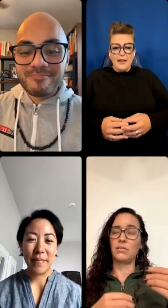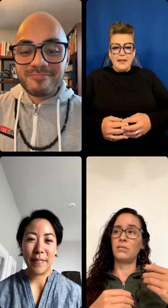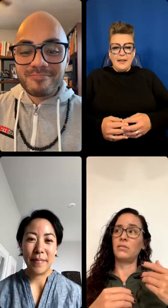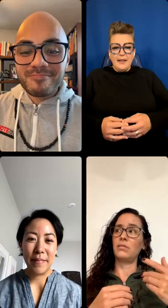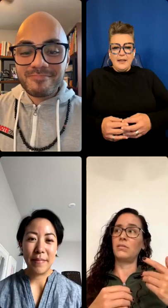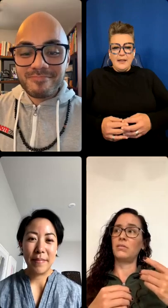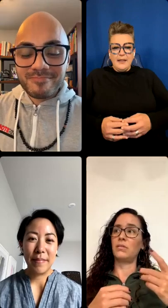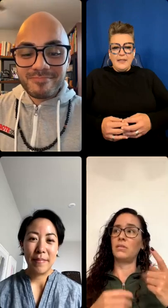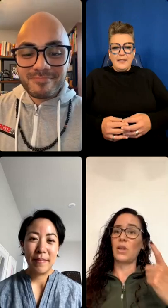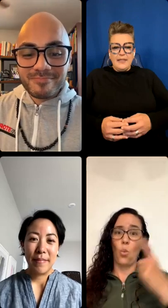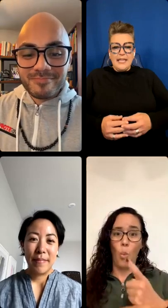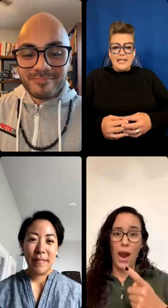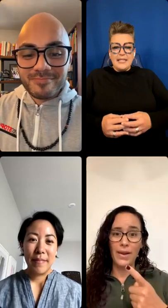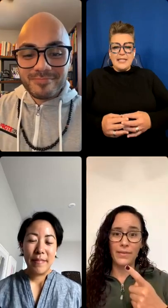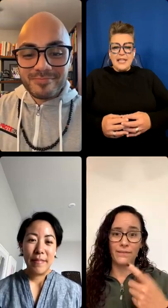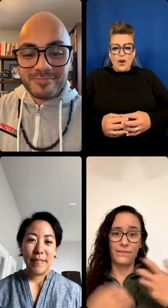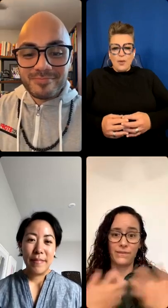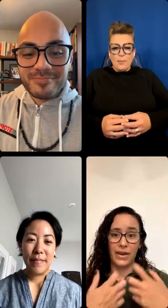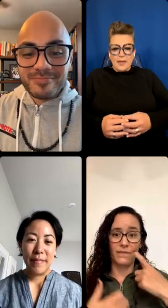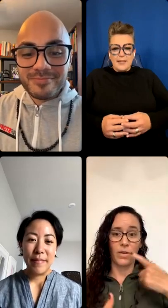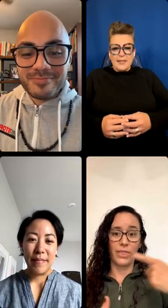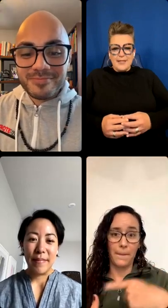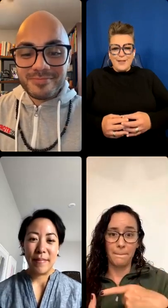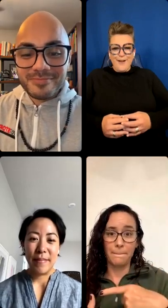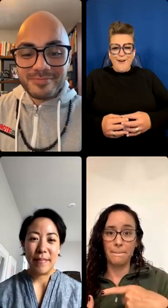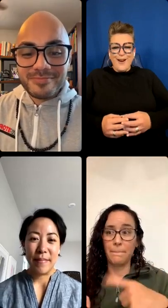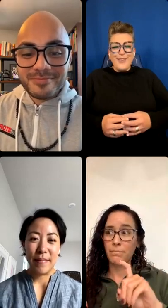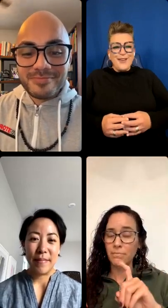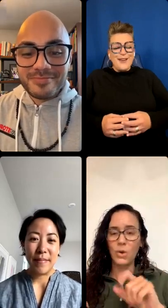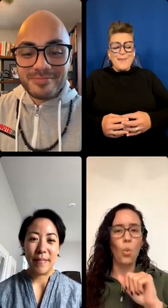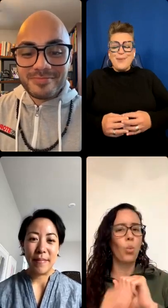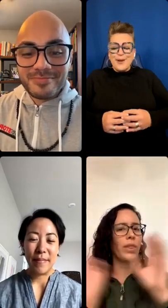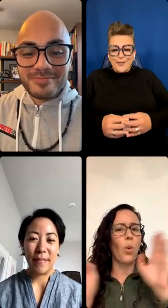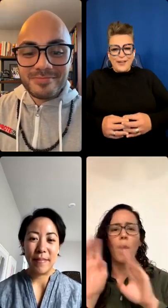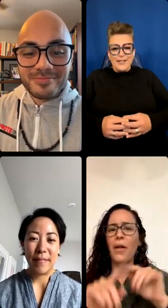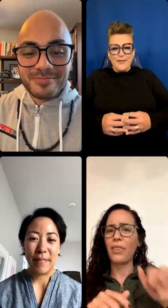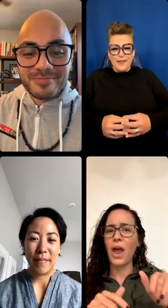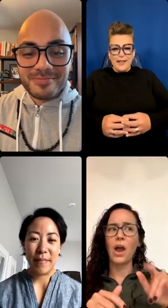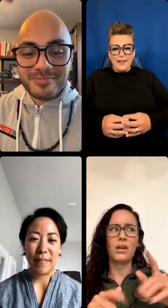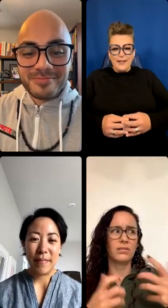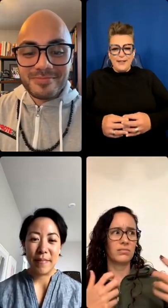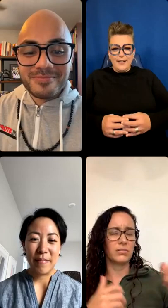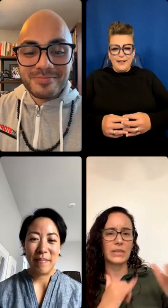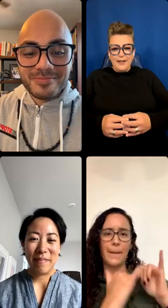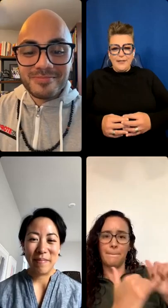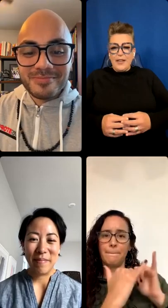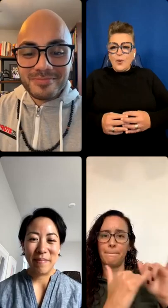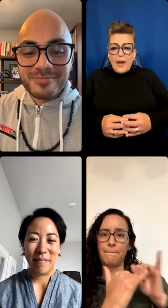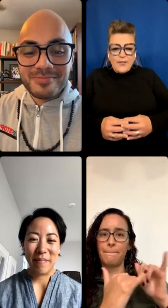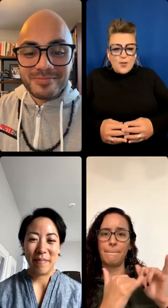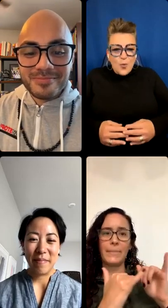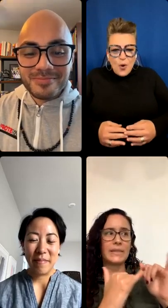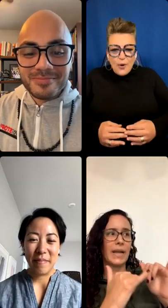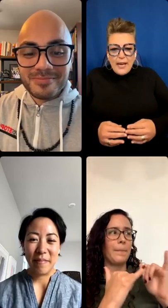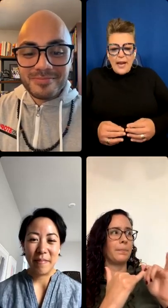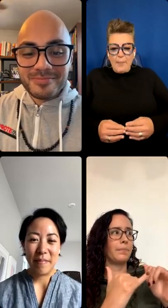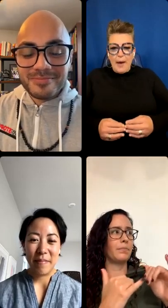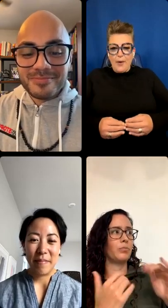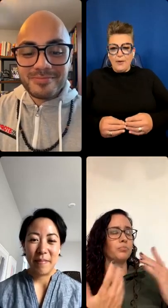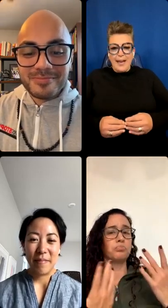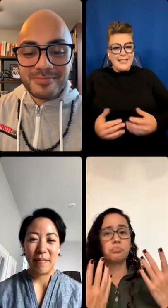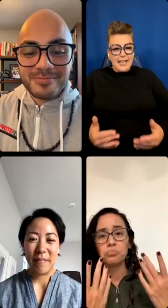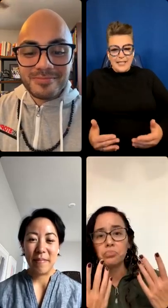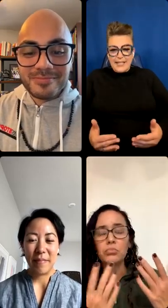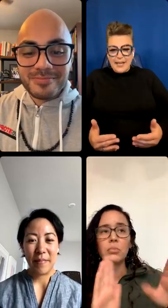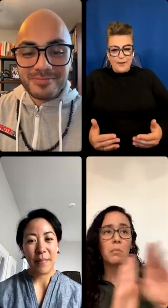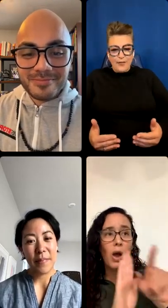that these therapists are the perfect fit. They don't have to worry